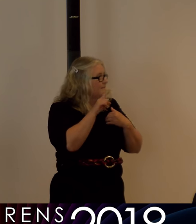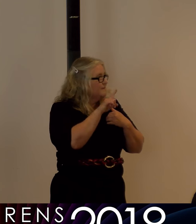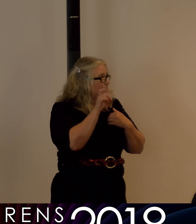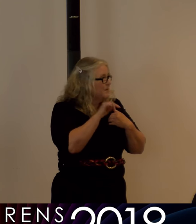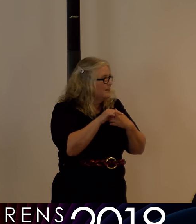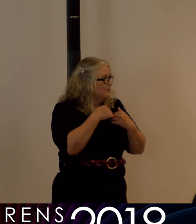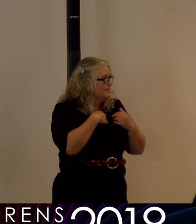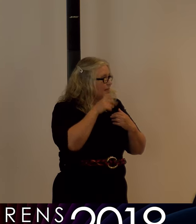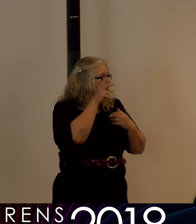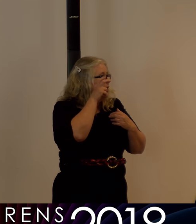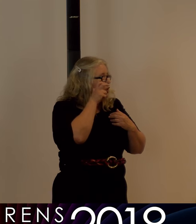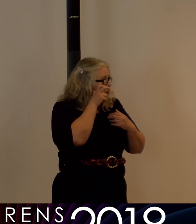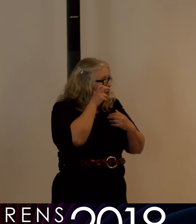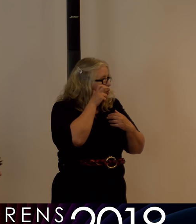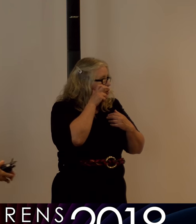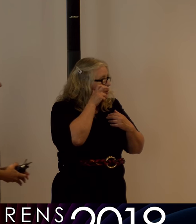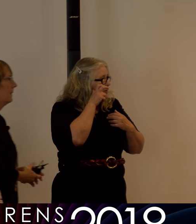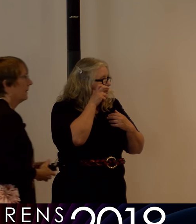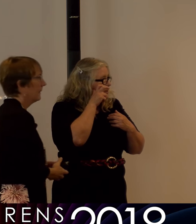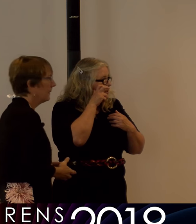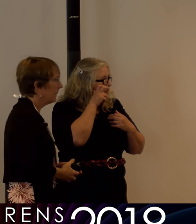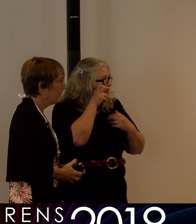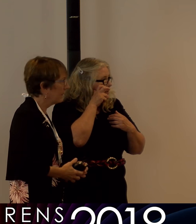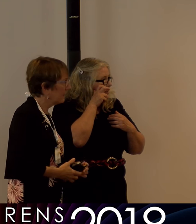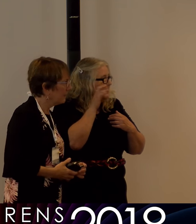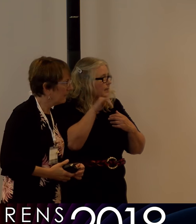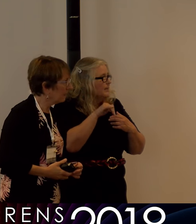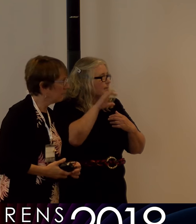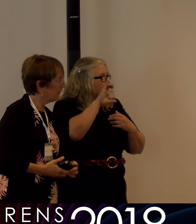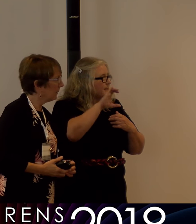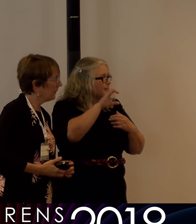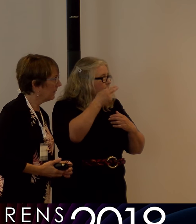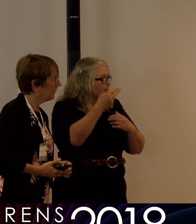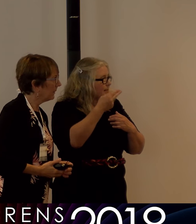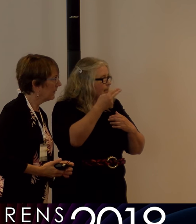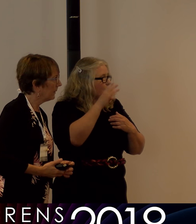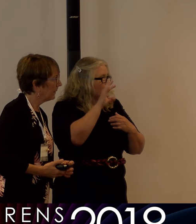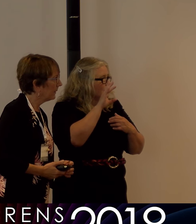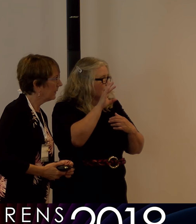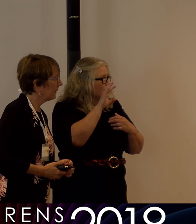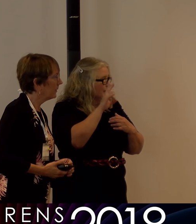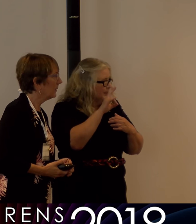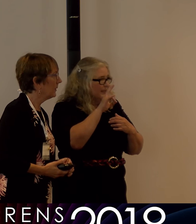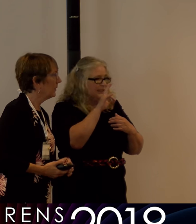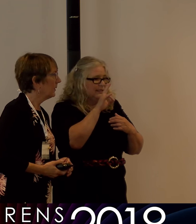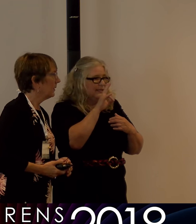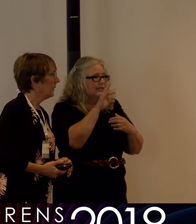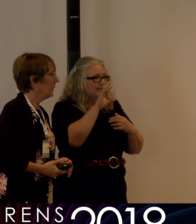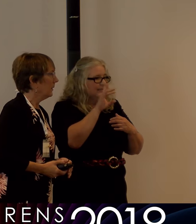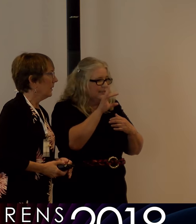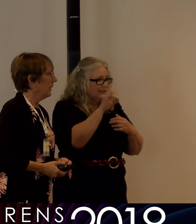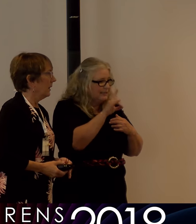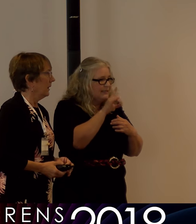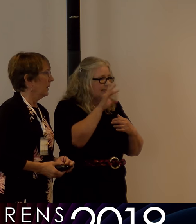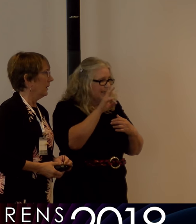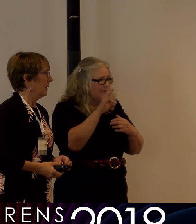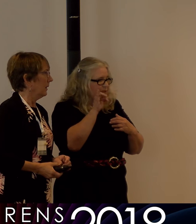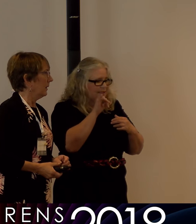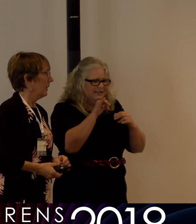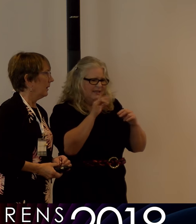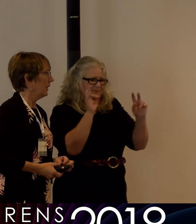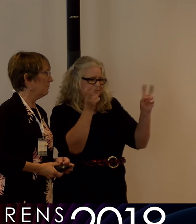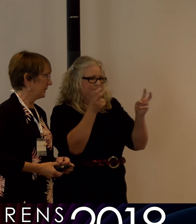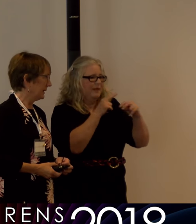I heard the term at one point that the CHD7 gene is a building block gene. And have you ever heard that term, or is that something